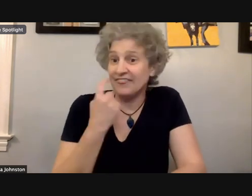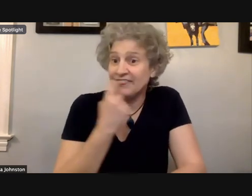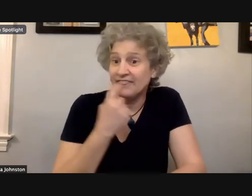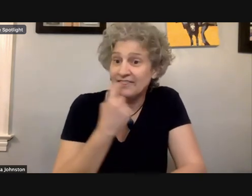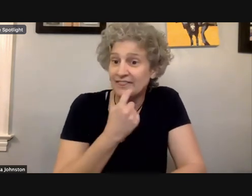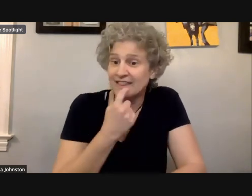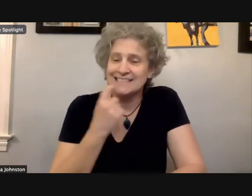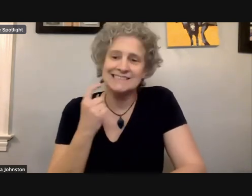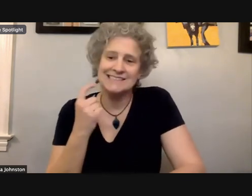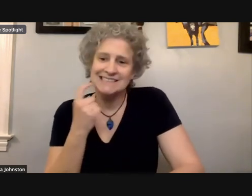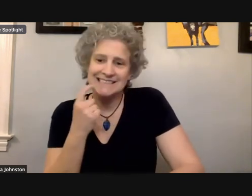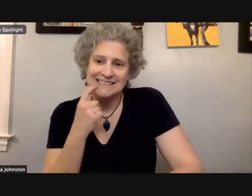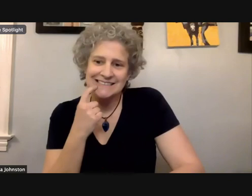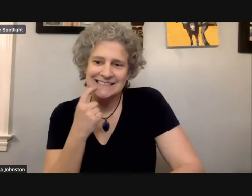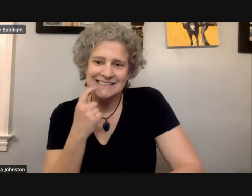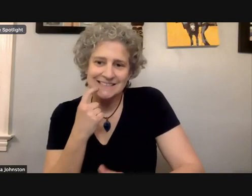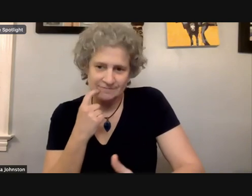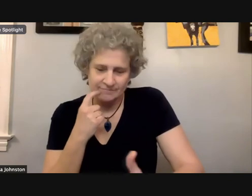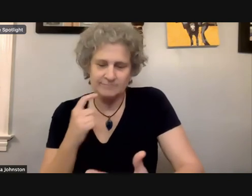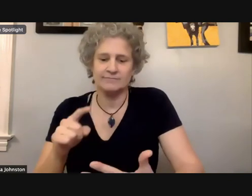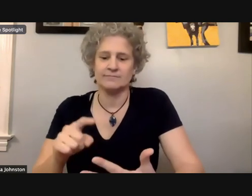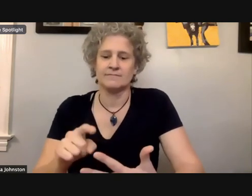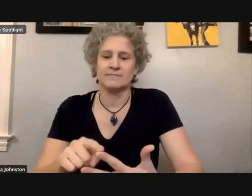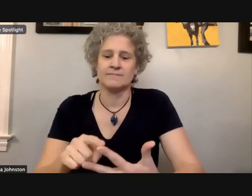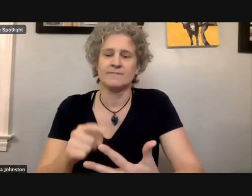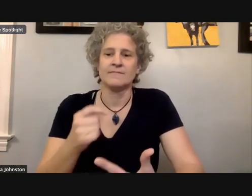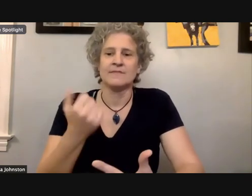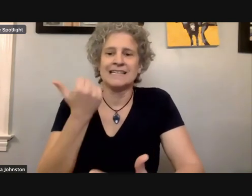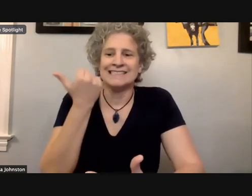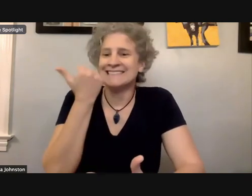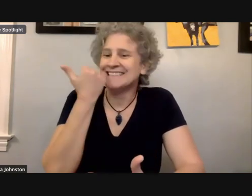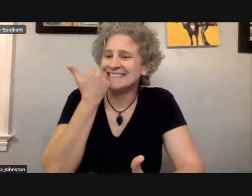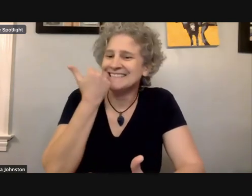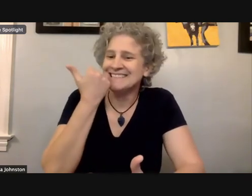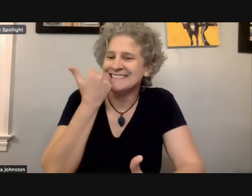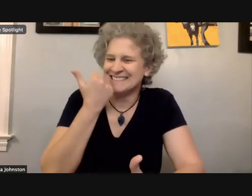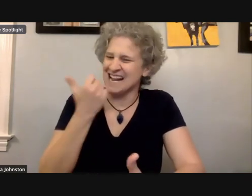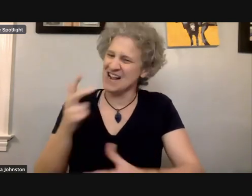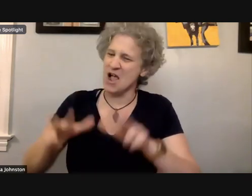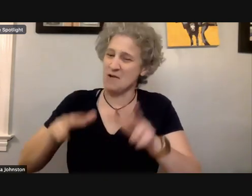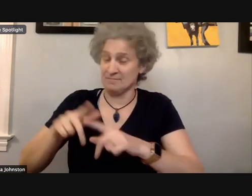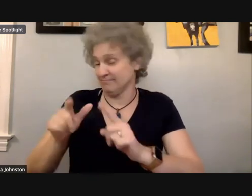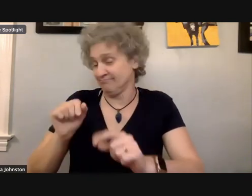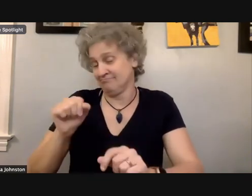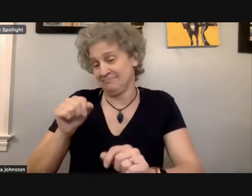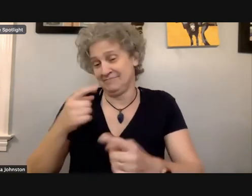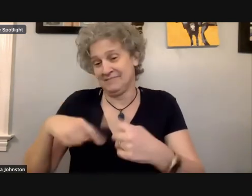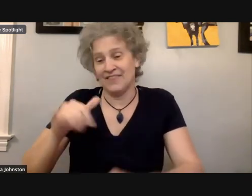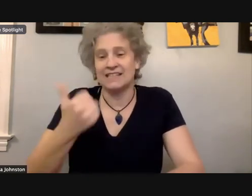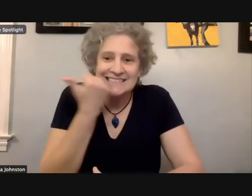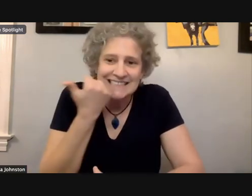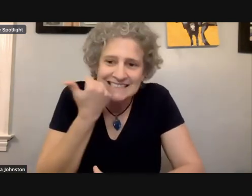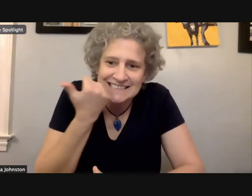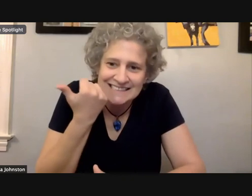it. I sign this for dentist. This is signed for teeth. So dentist. You will also see this for dentist. A